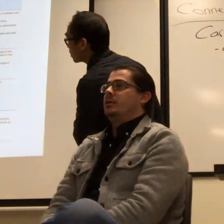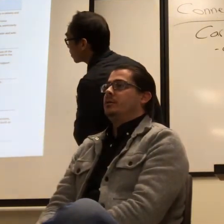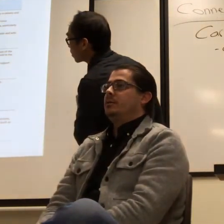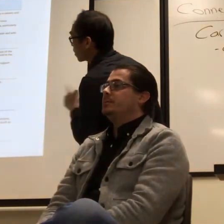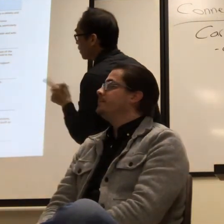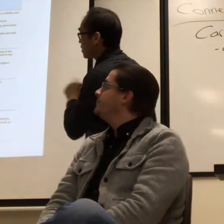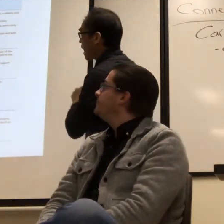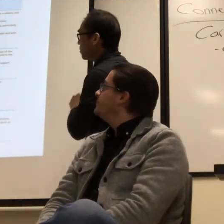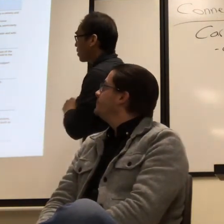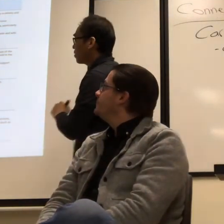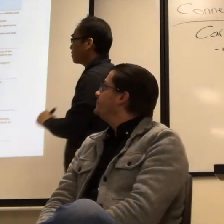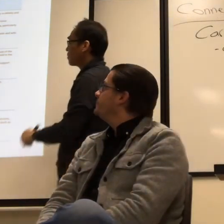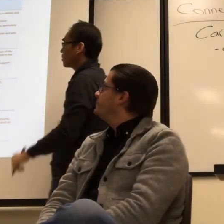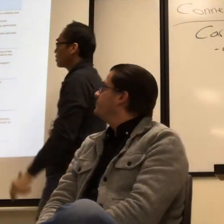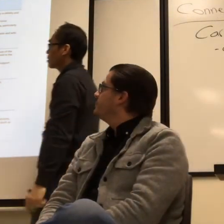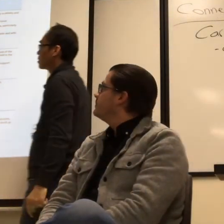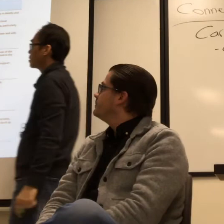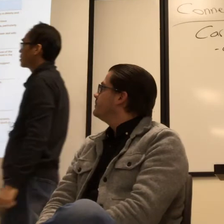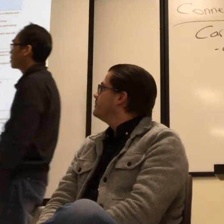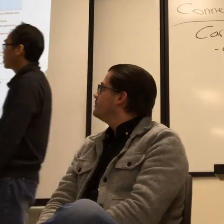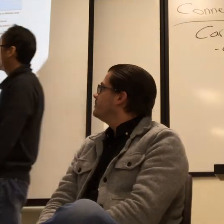Let's see here. The type of